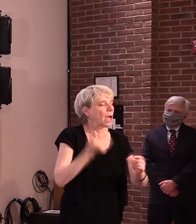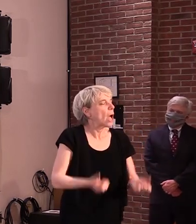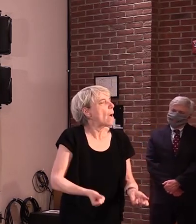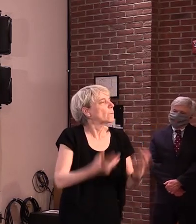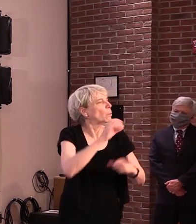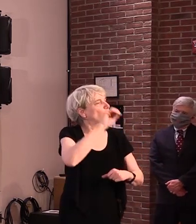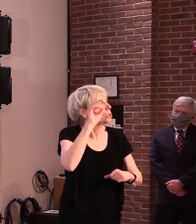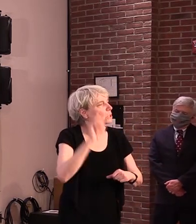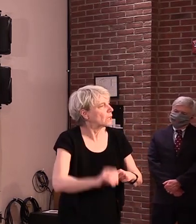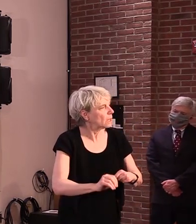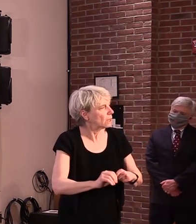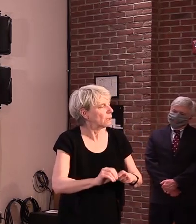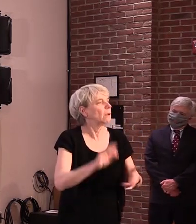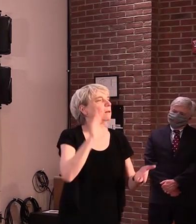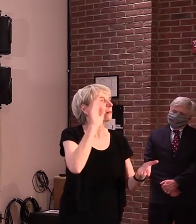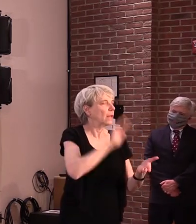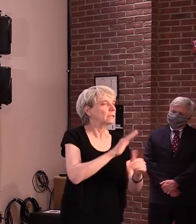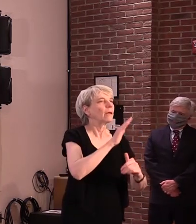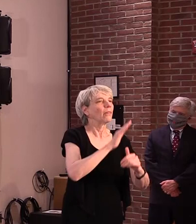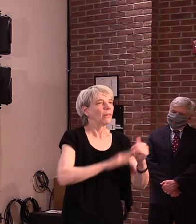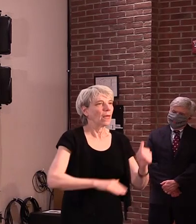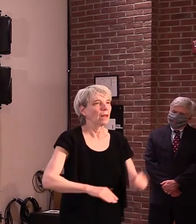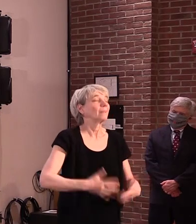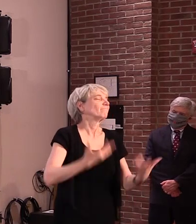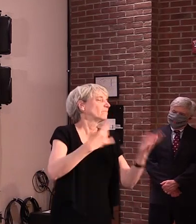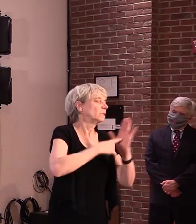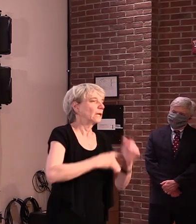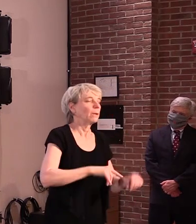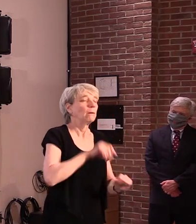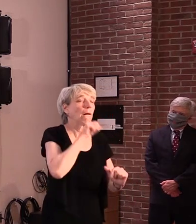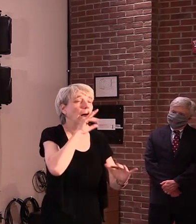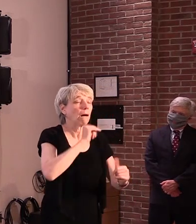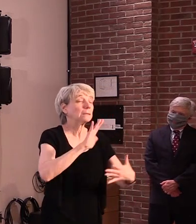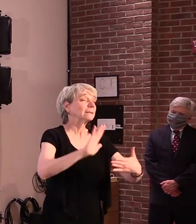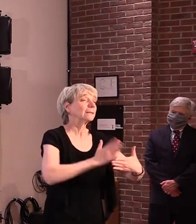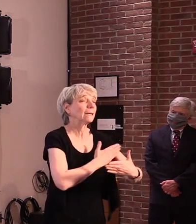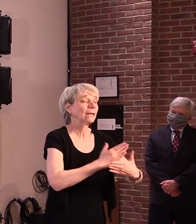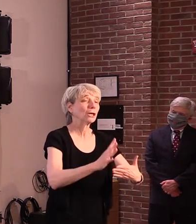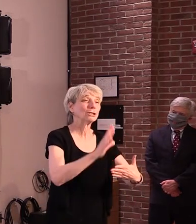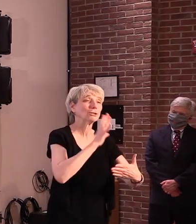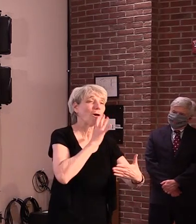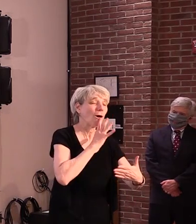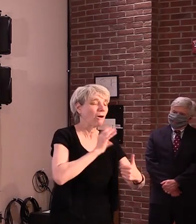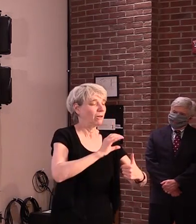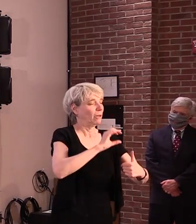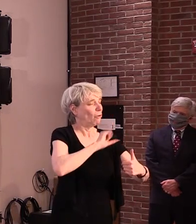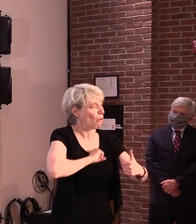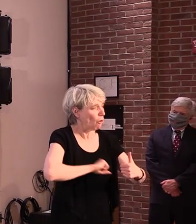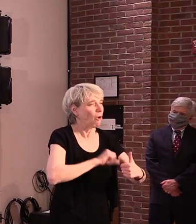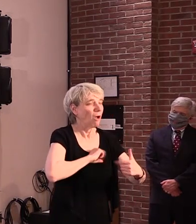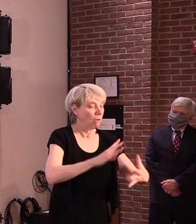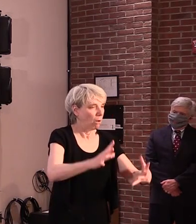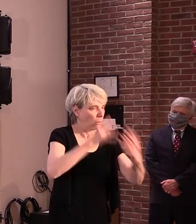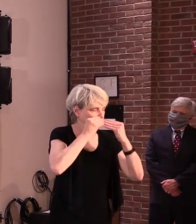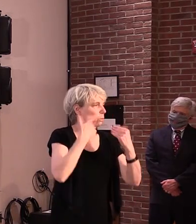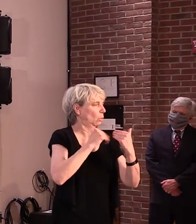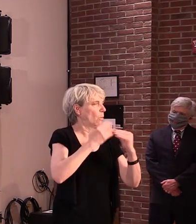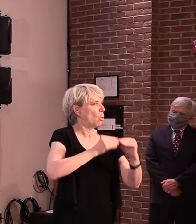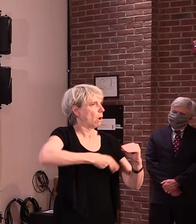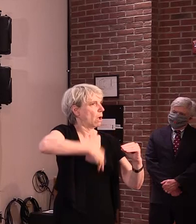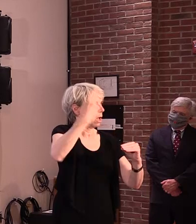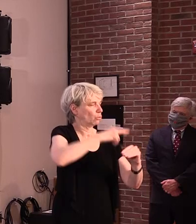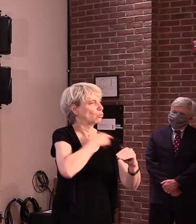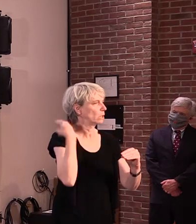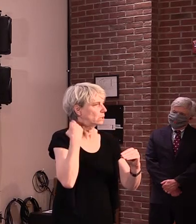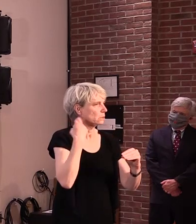person-to-person transmission is well under 5%, maybe even lower. So it's never been the